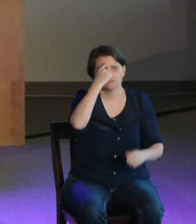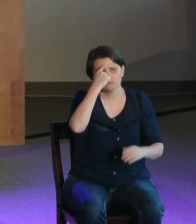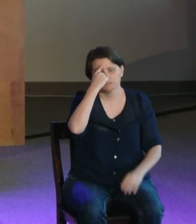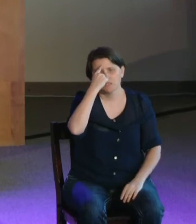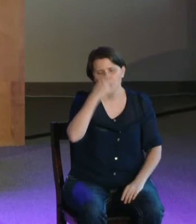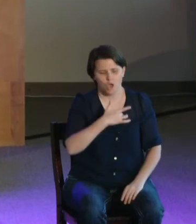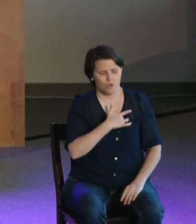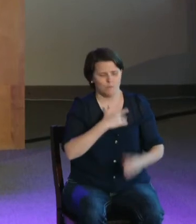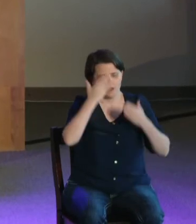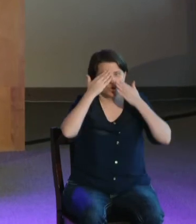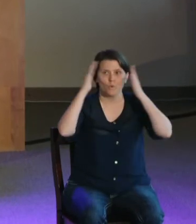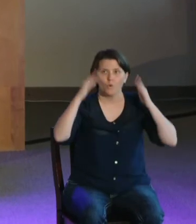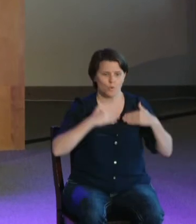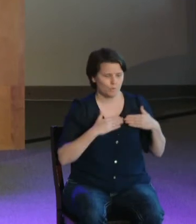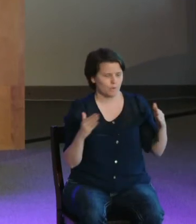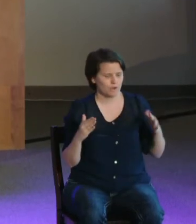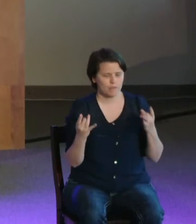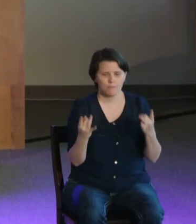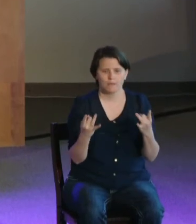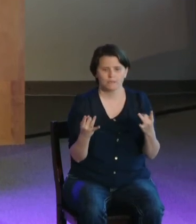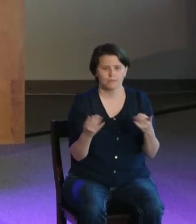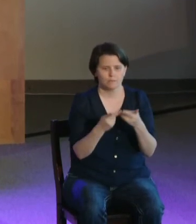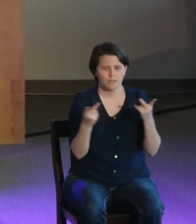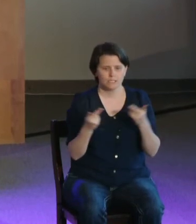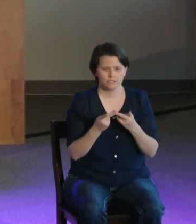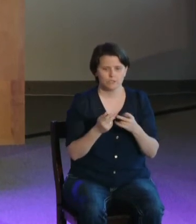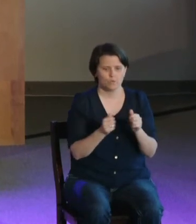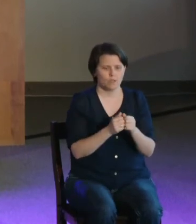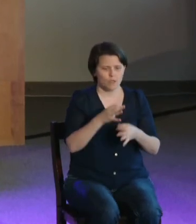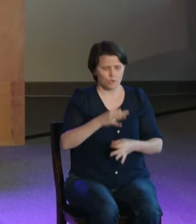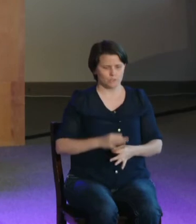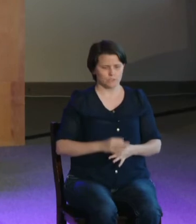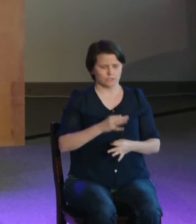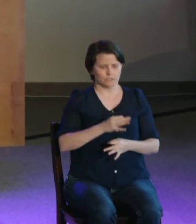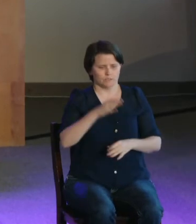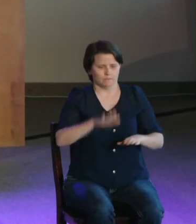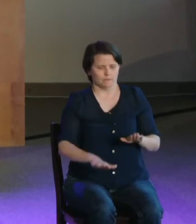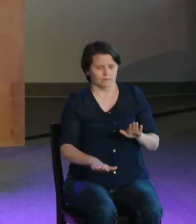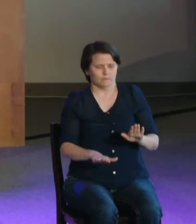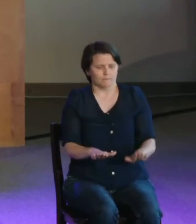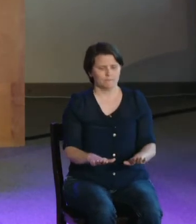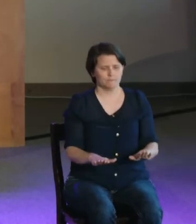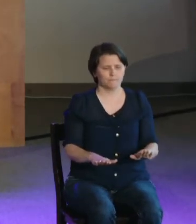that meditative stance with your spine erect, feet on the ground.